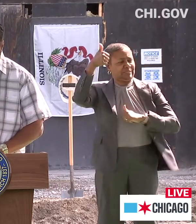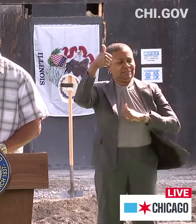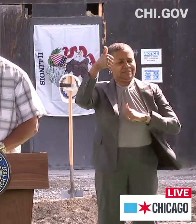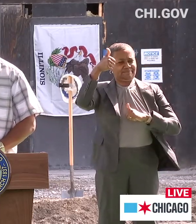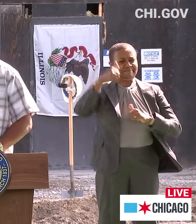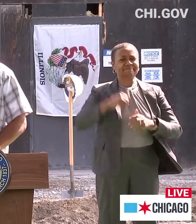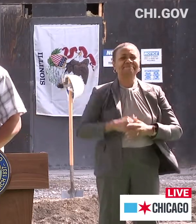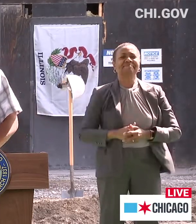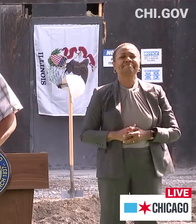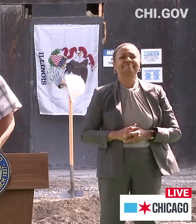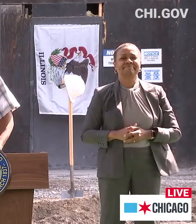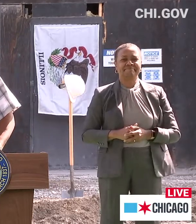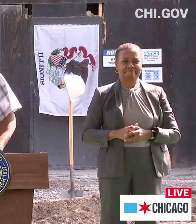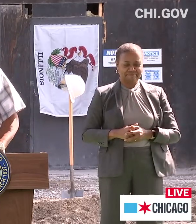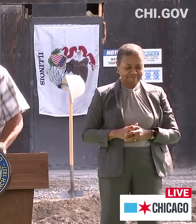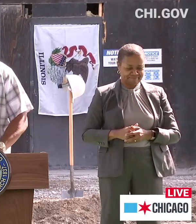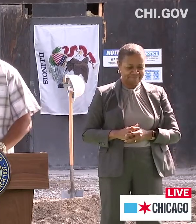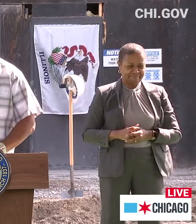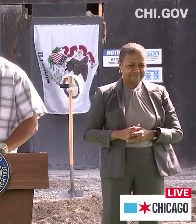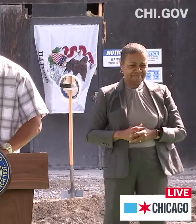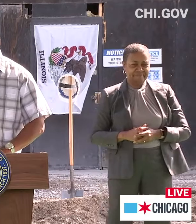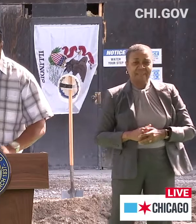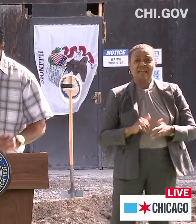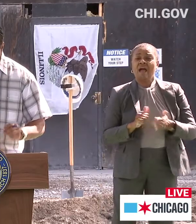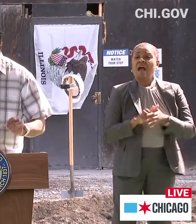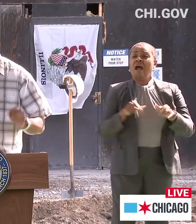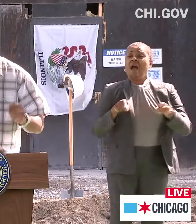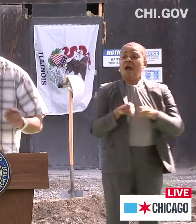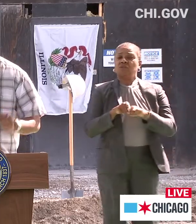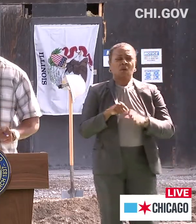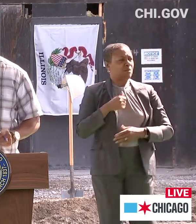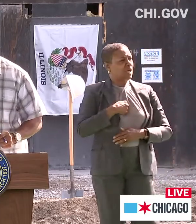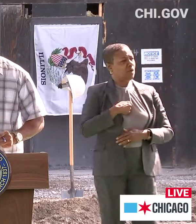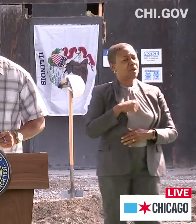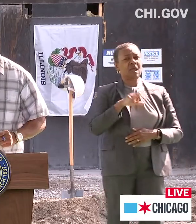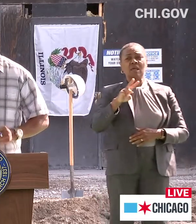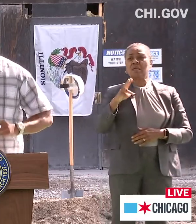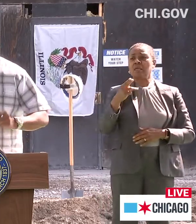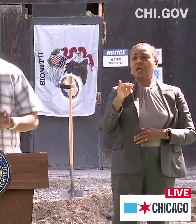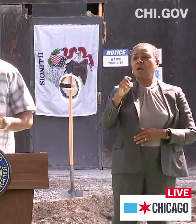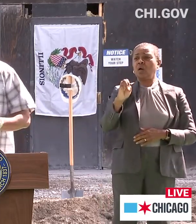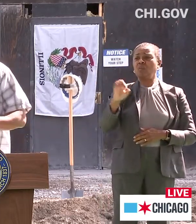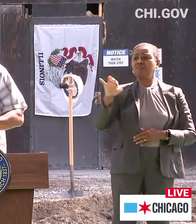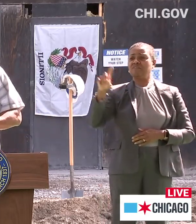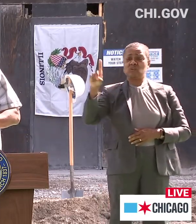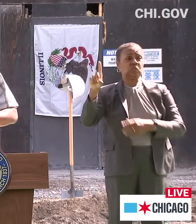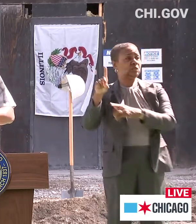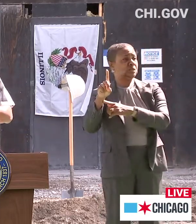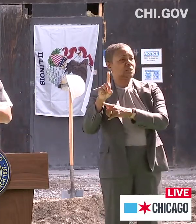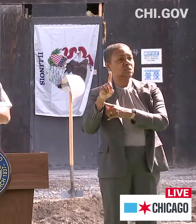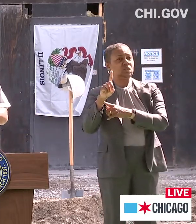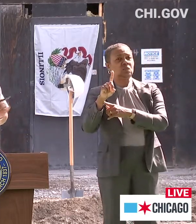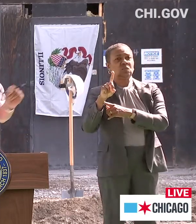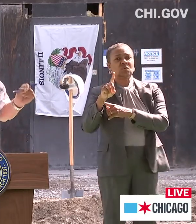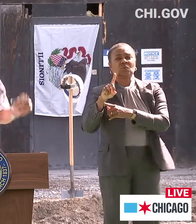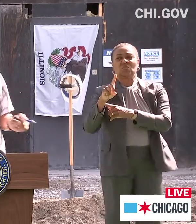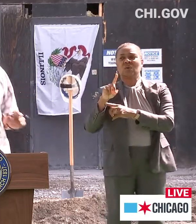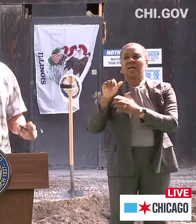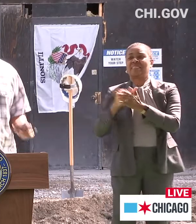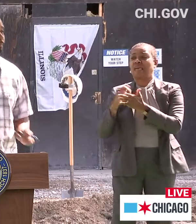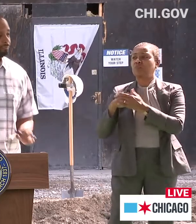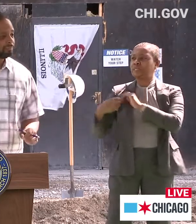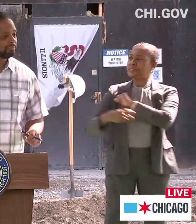That has also paved the way for Whole Foods. We all know we stole Whole Foods